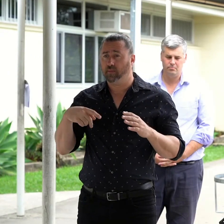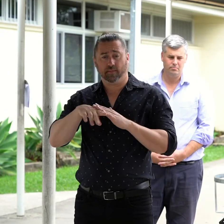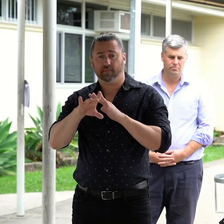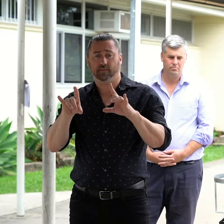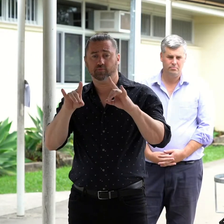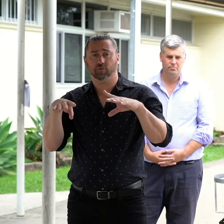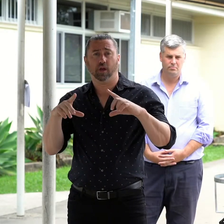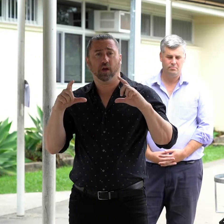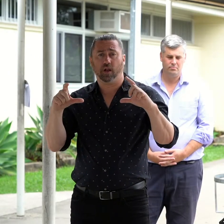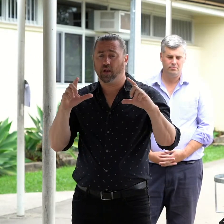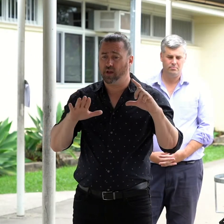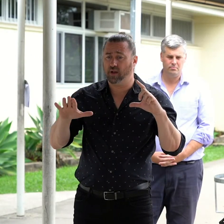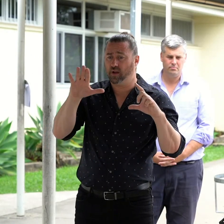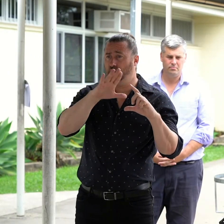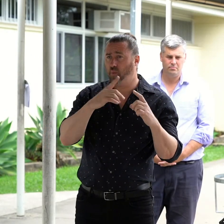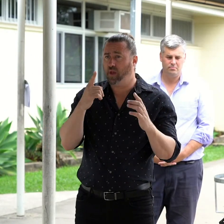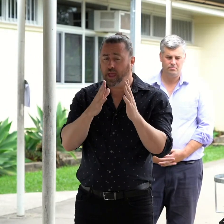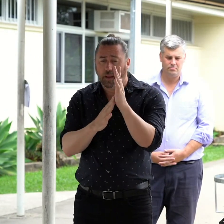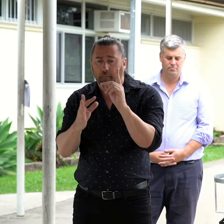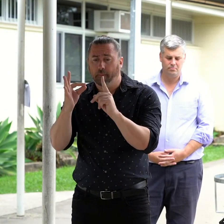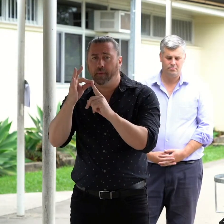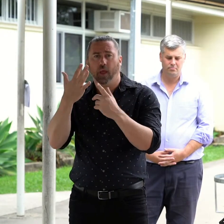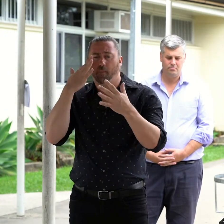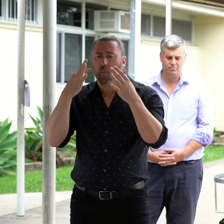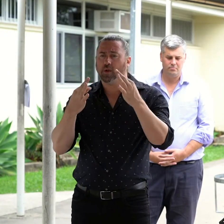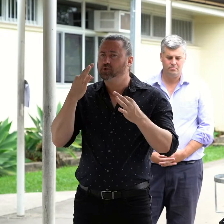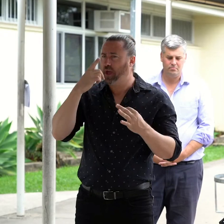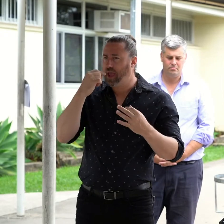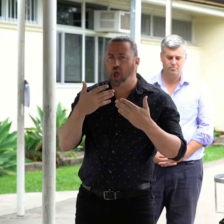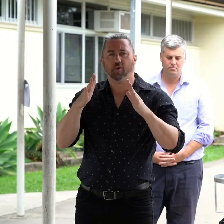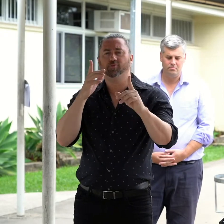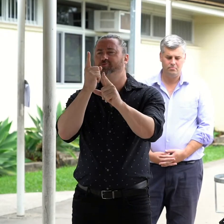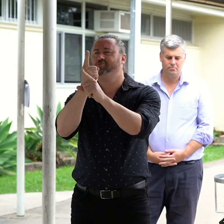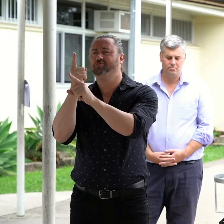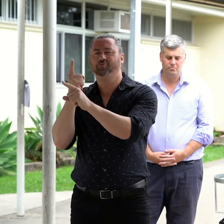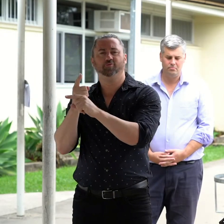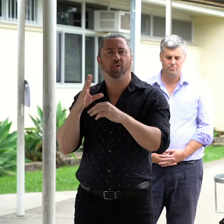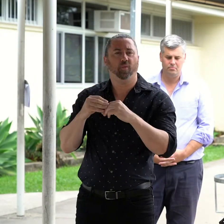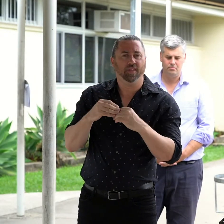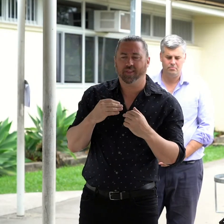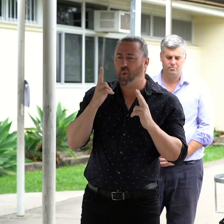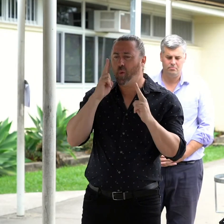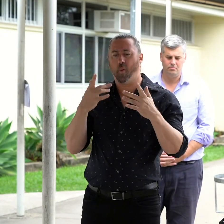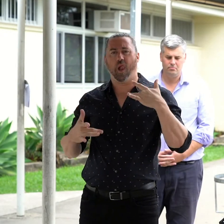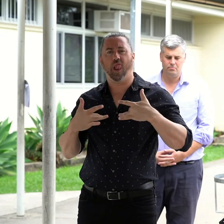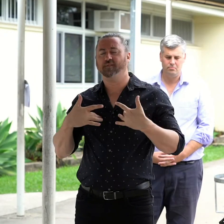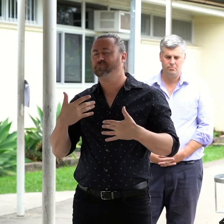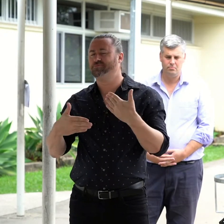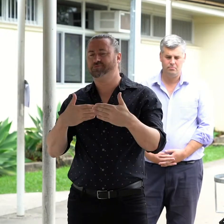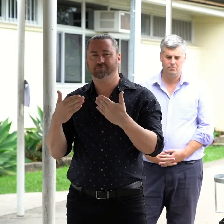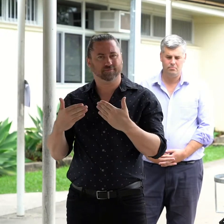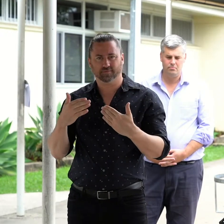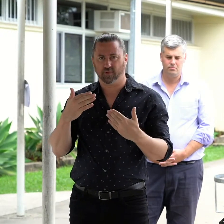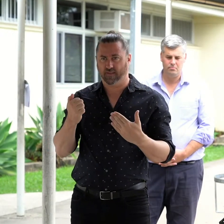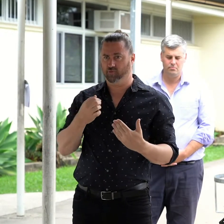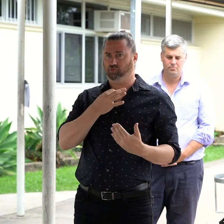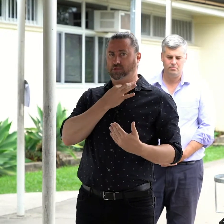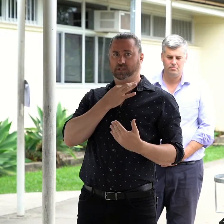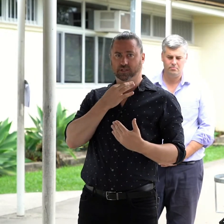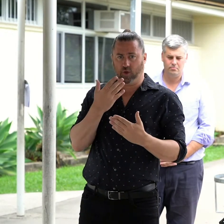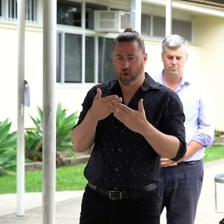where politicians can't speak freely and move freely around our communities. It's one thing that Australia has always